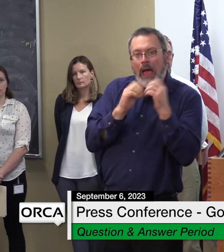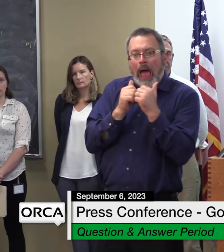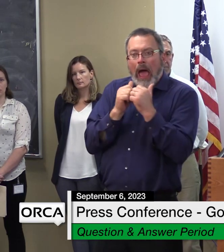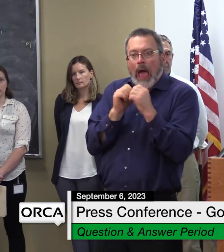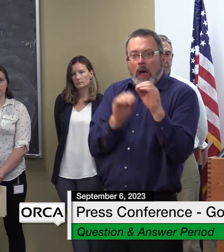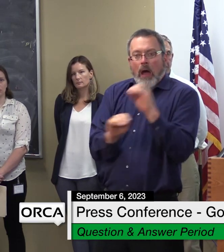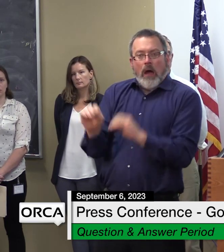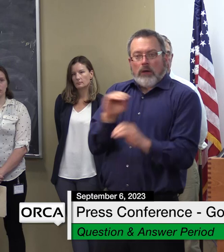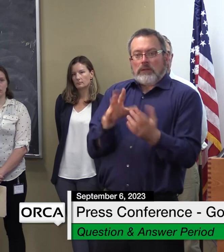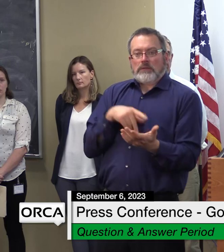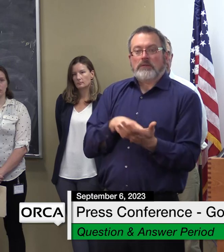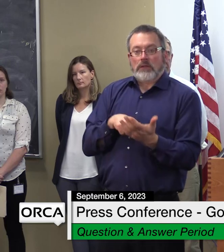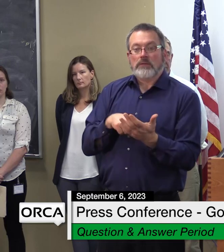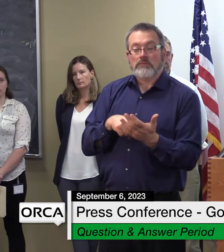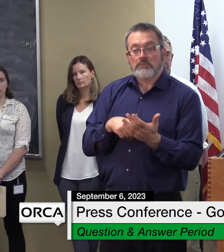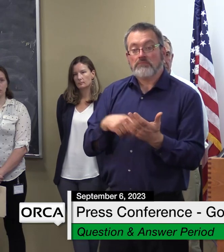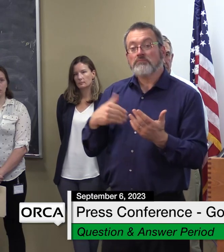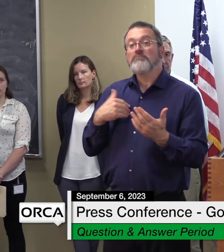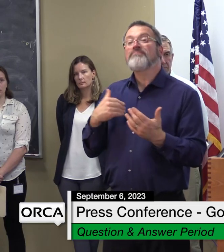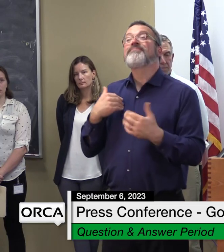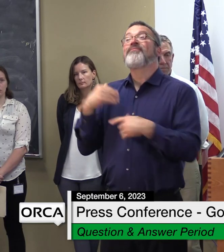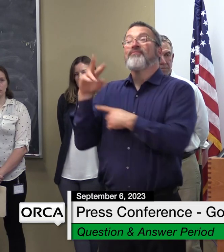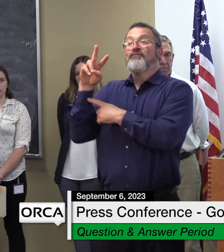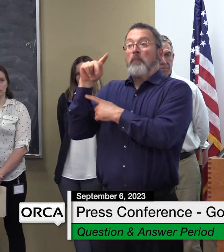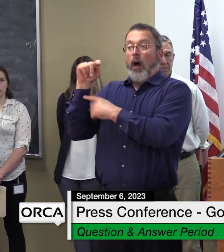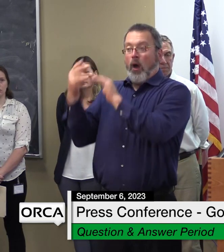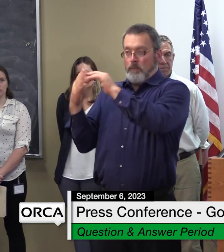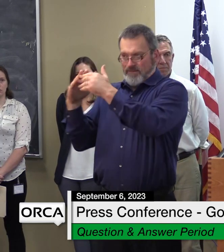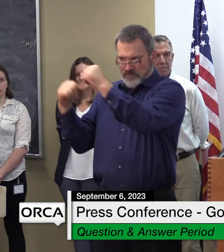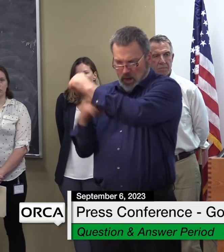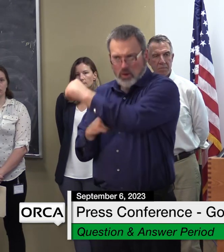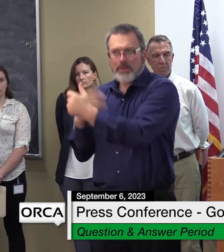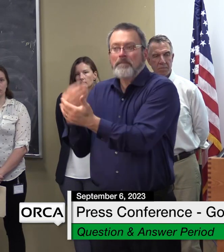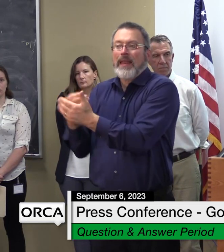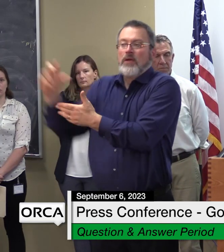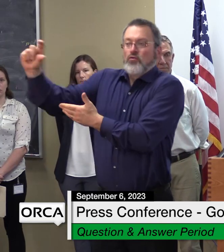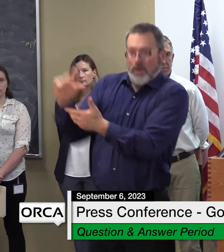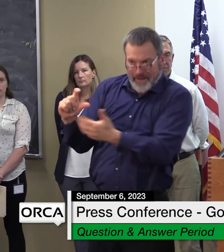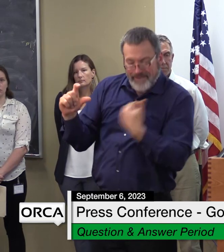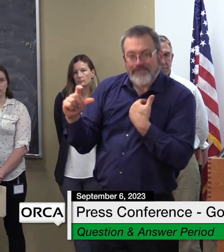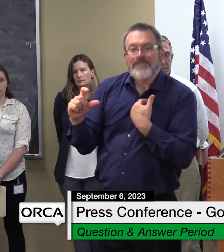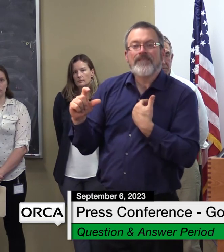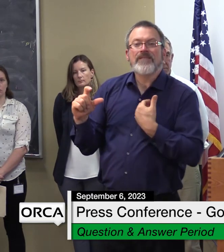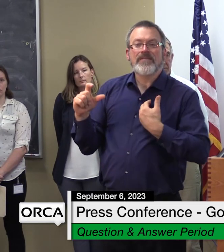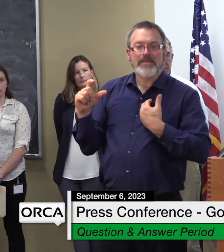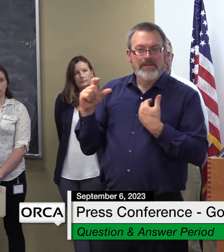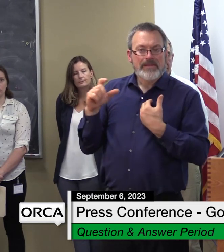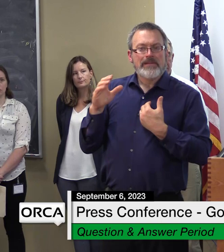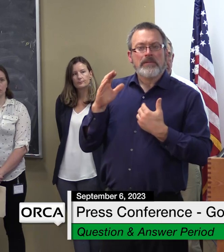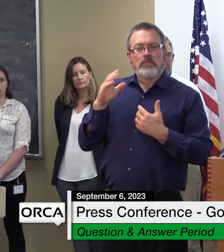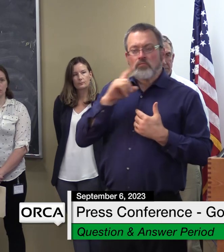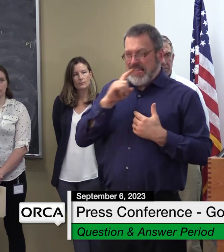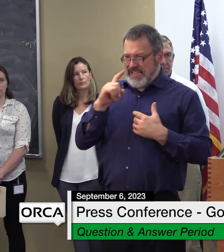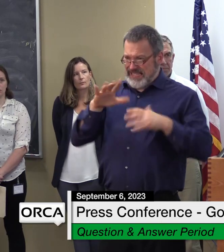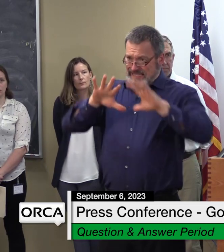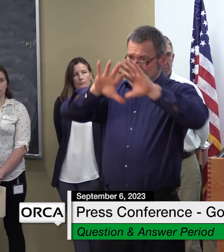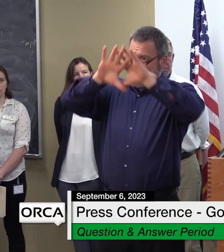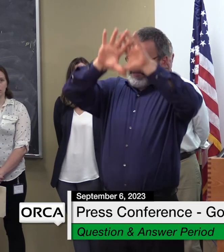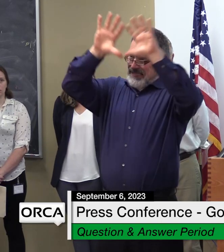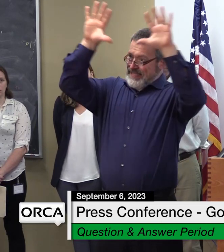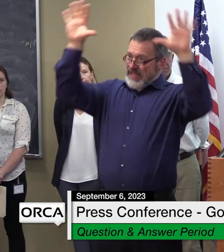providing $10,000 grants, and that money is available. So I look at it as a piece of the puzzle. Keep working at